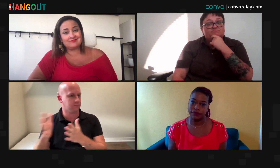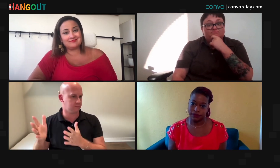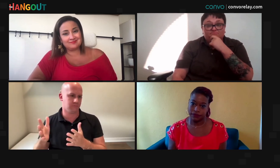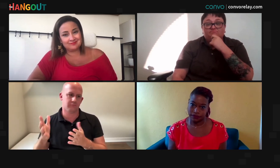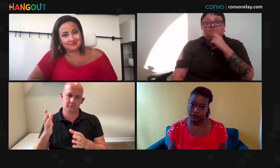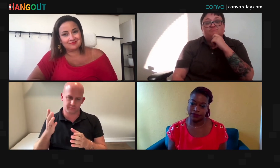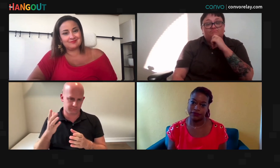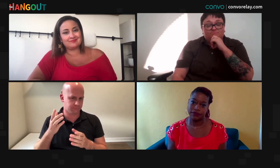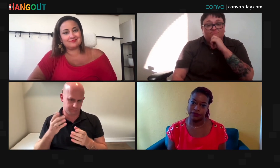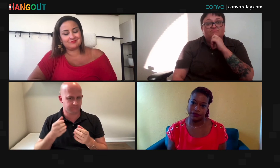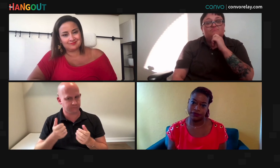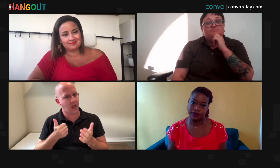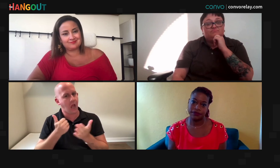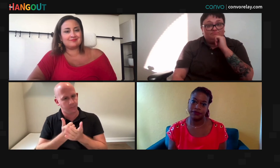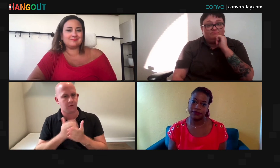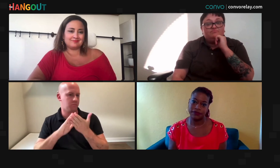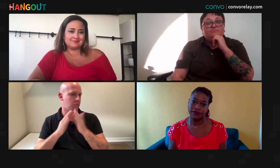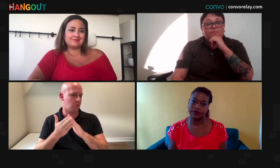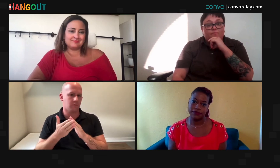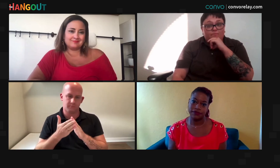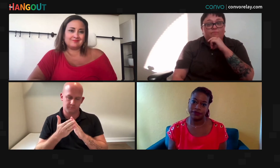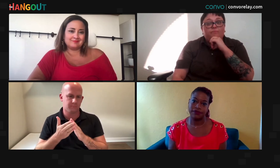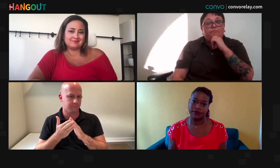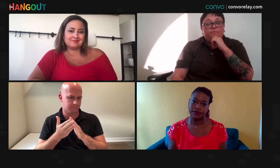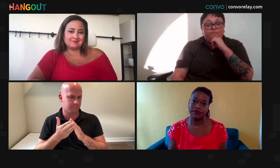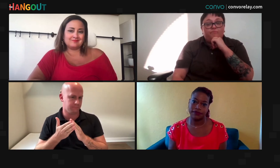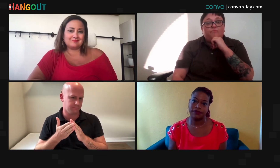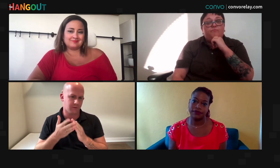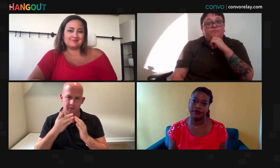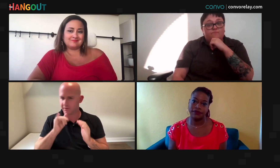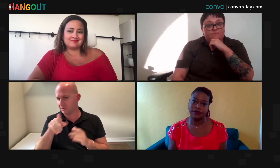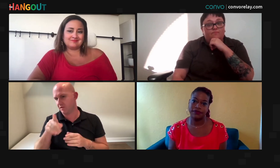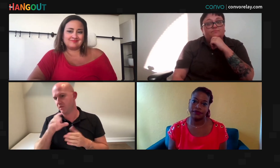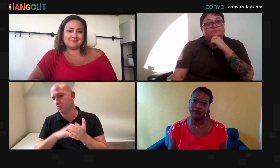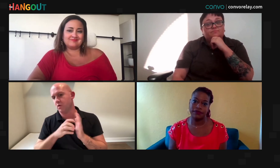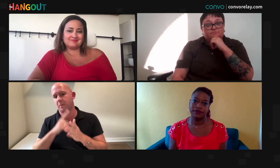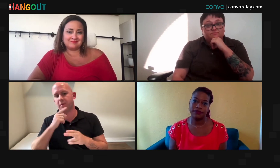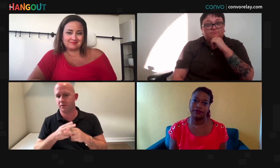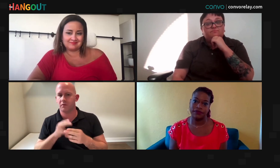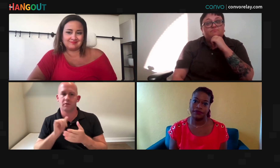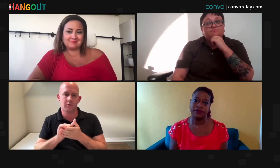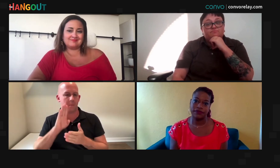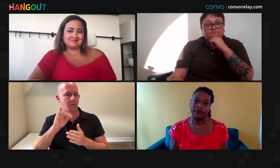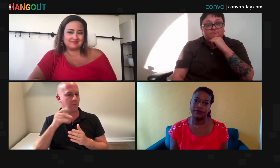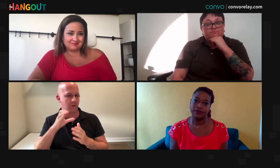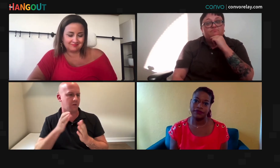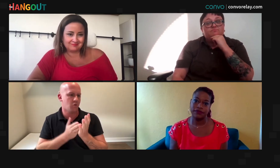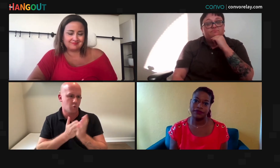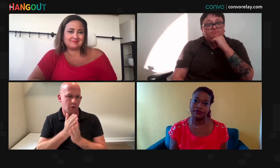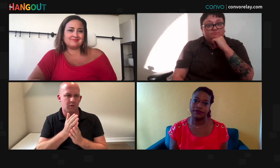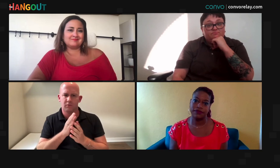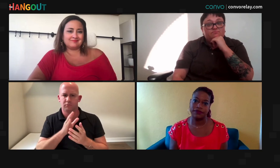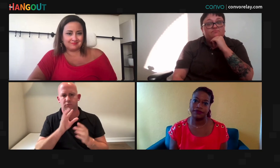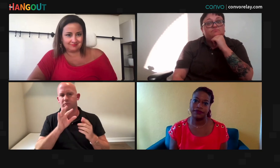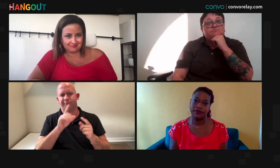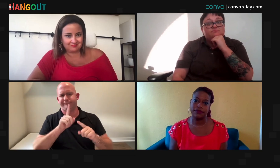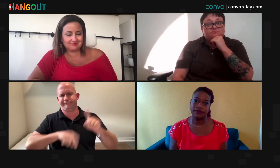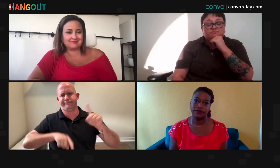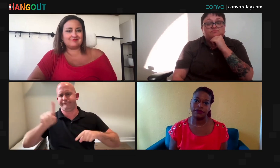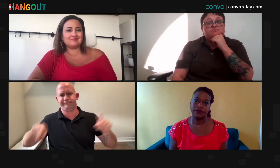school, get your license. It truly helps our community. And like Cookie mentioned, that the